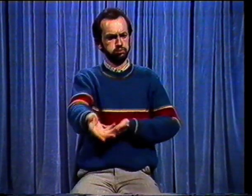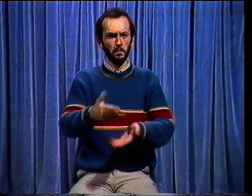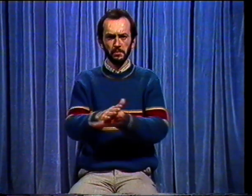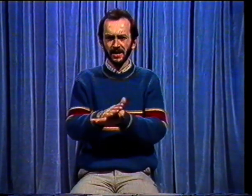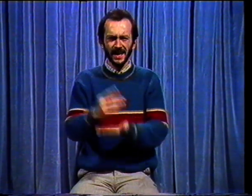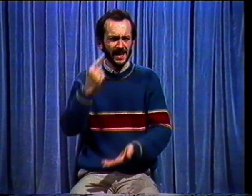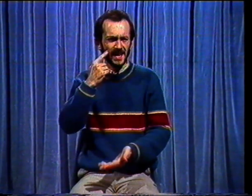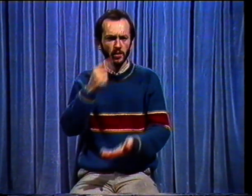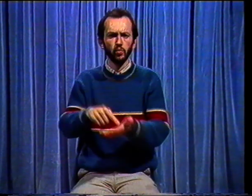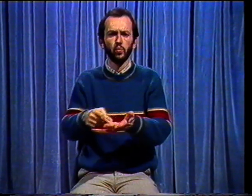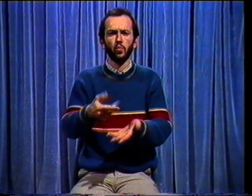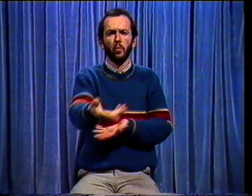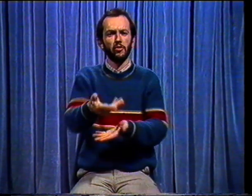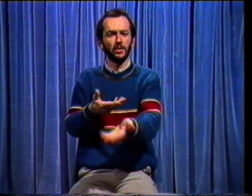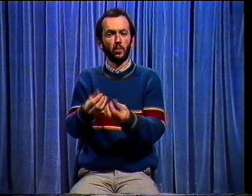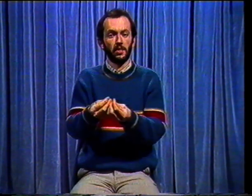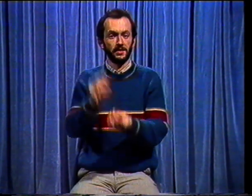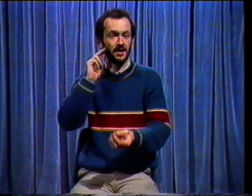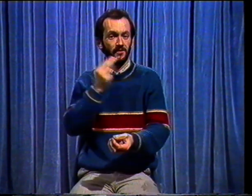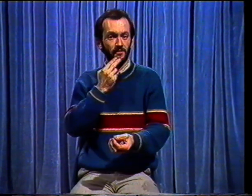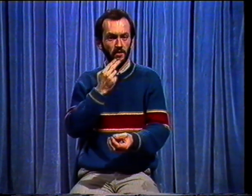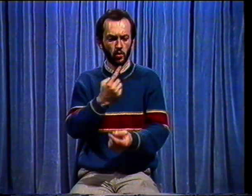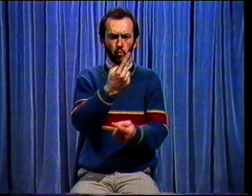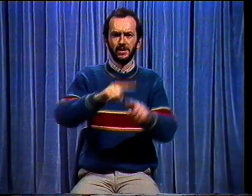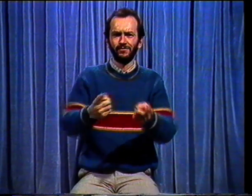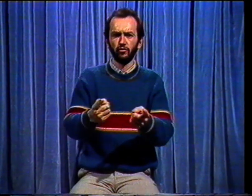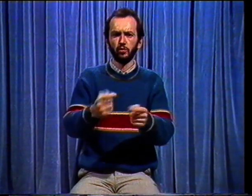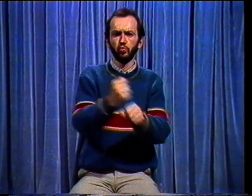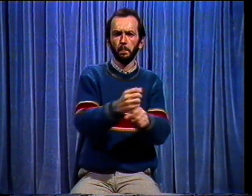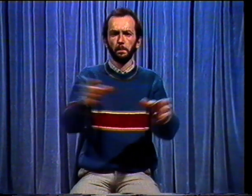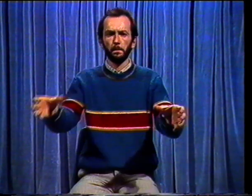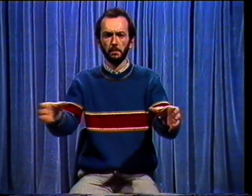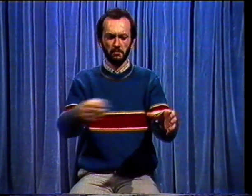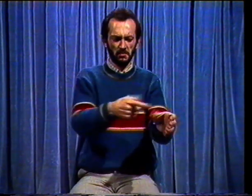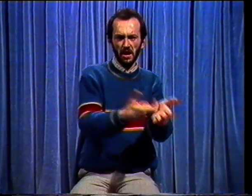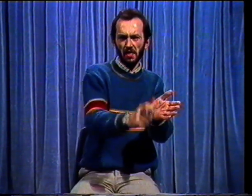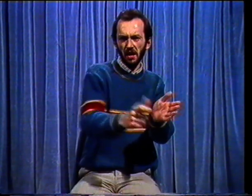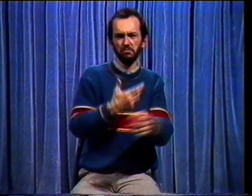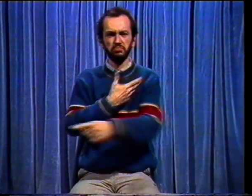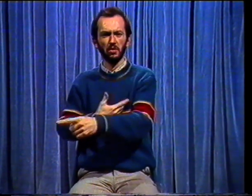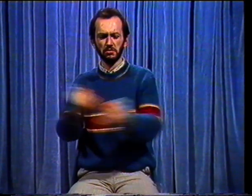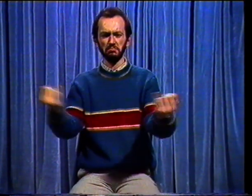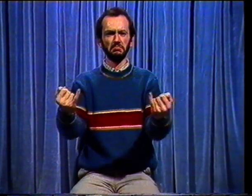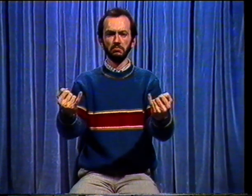he sign this way? But with the puffed cheeks, it means it's easy to communicate with deaf people. One group to